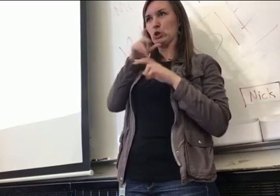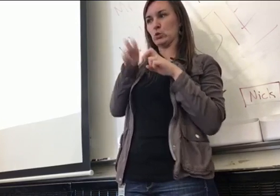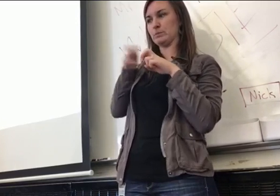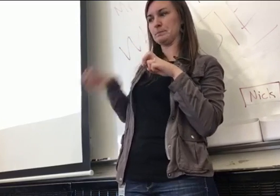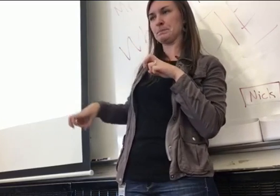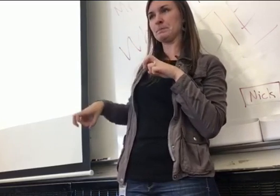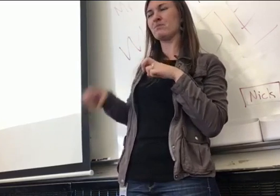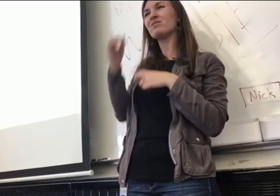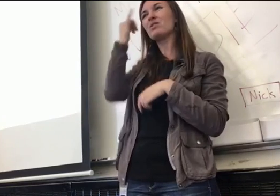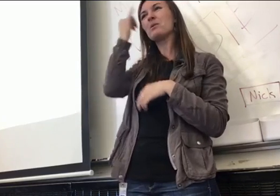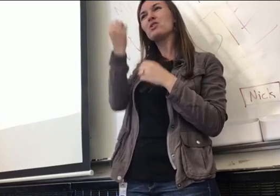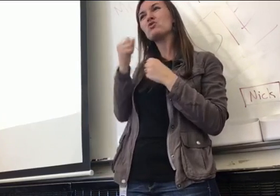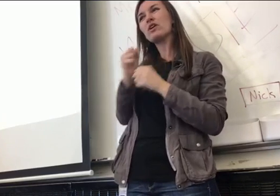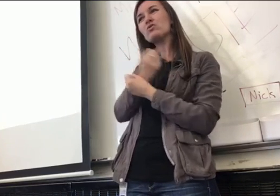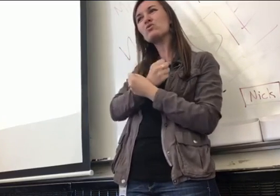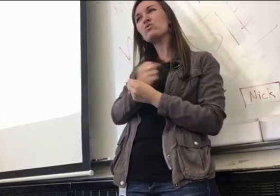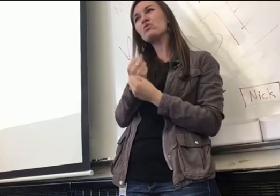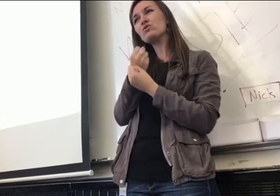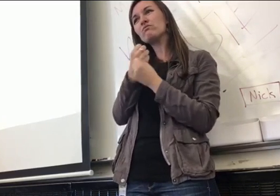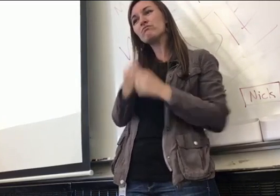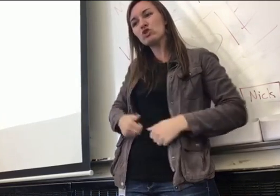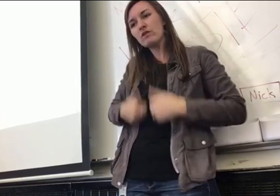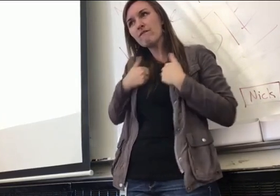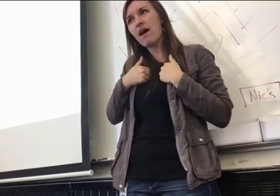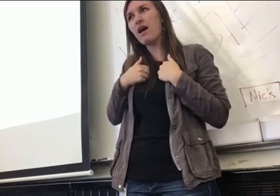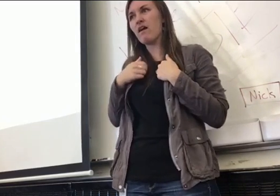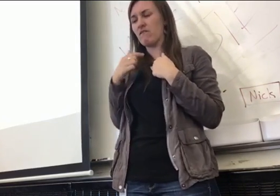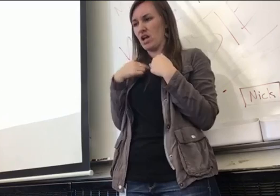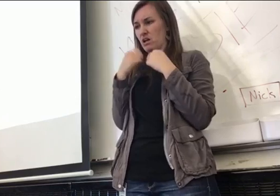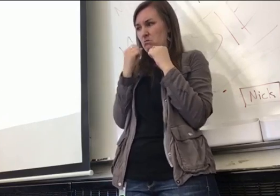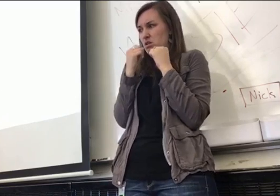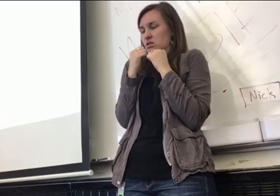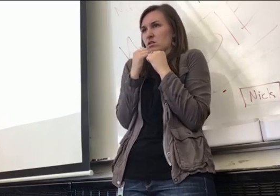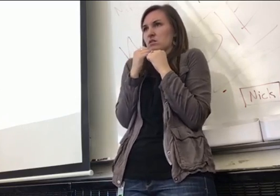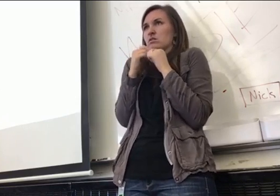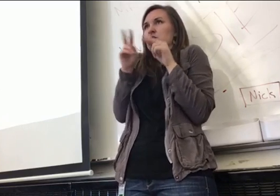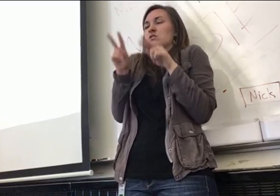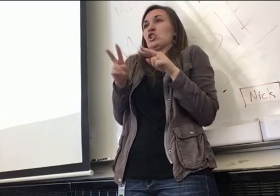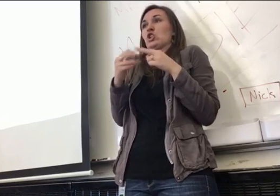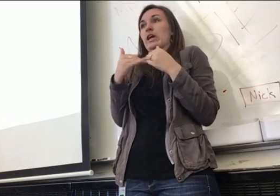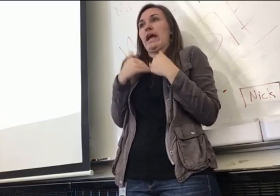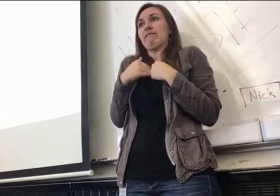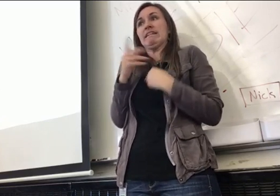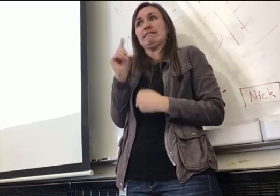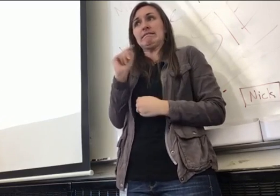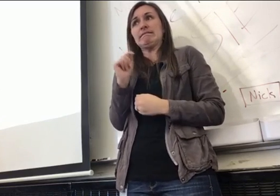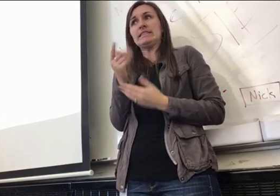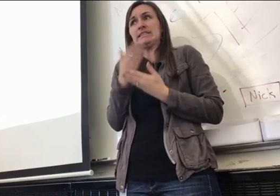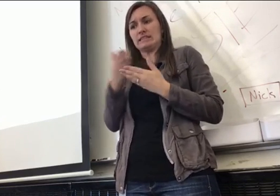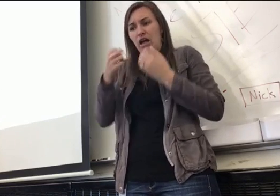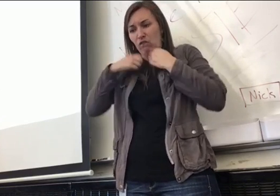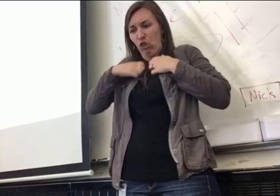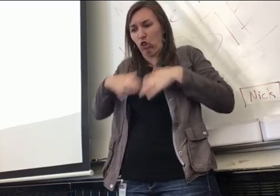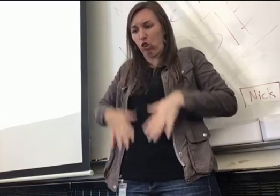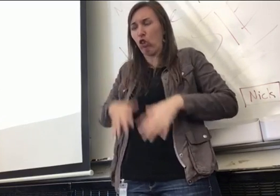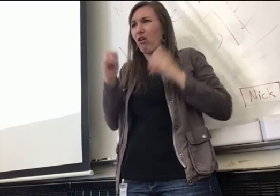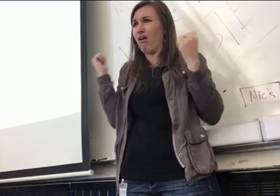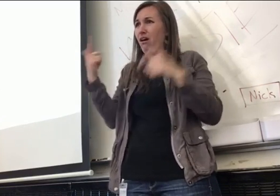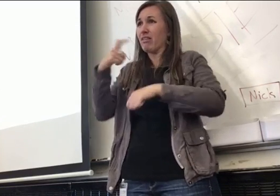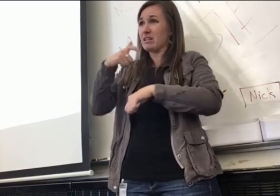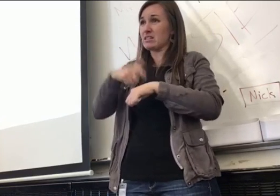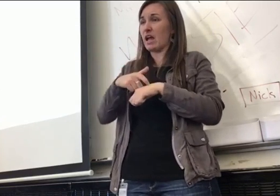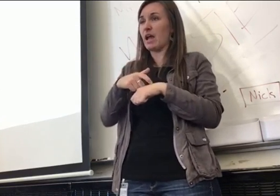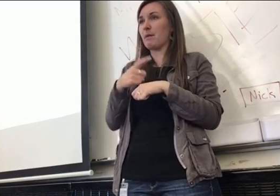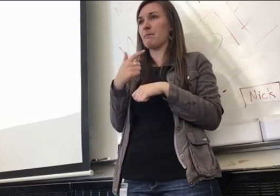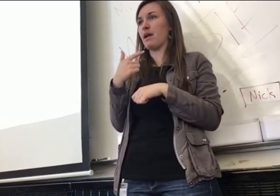survive in this much space. You're having stuff fall on you all the time, and you can't speak to anybody.